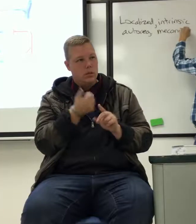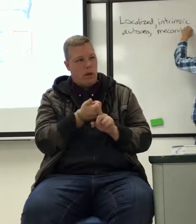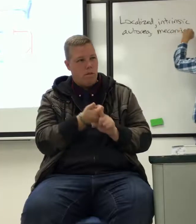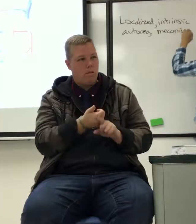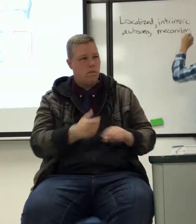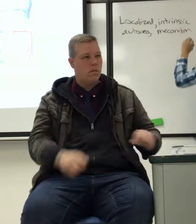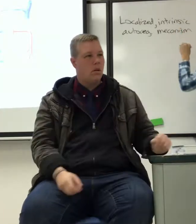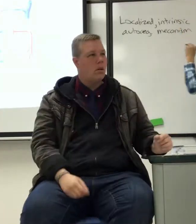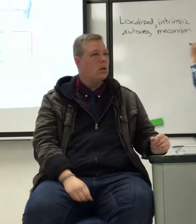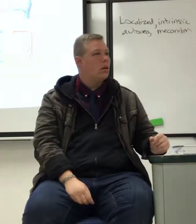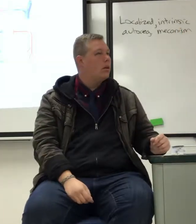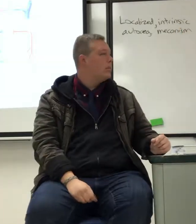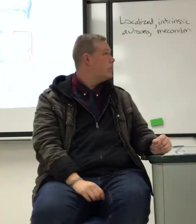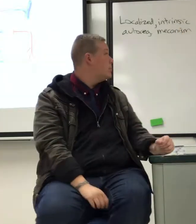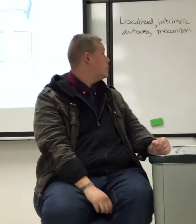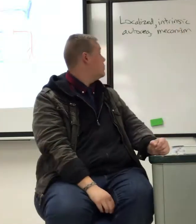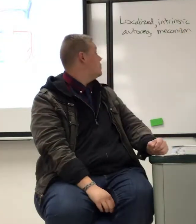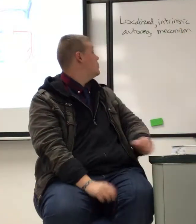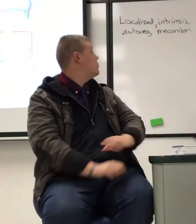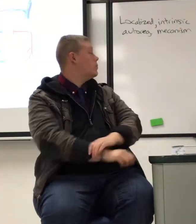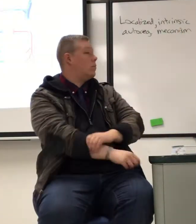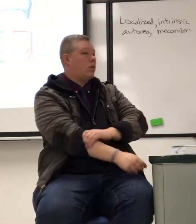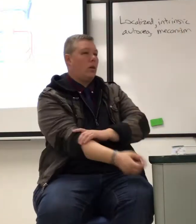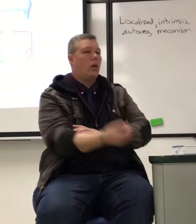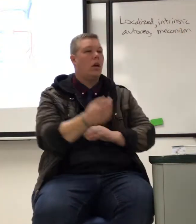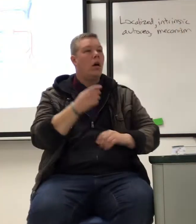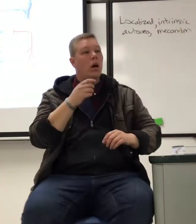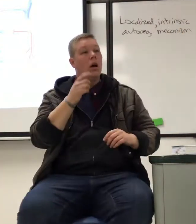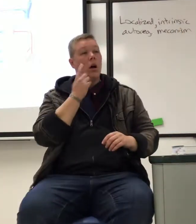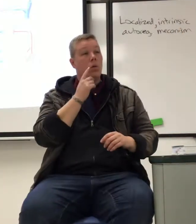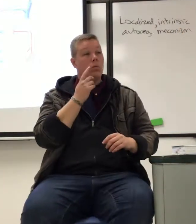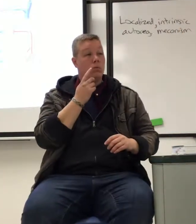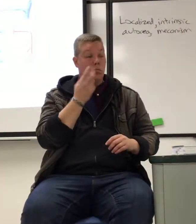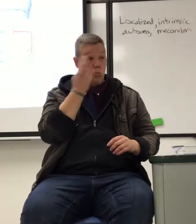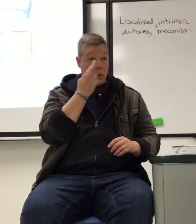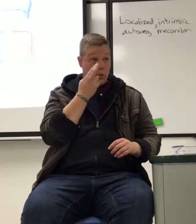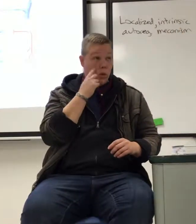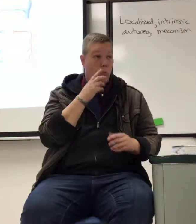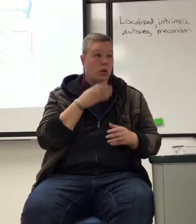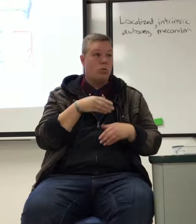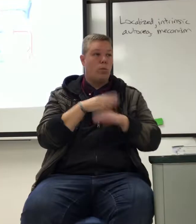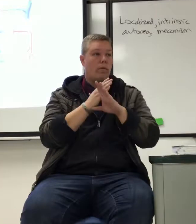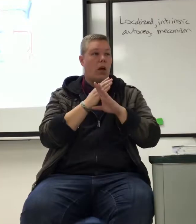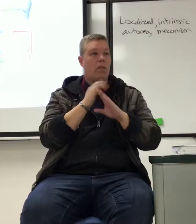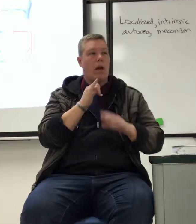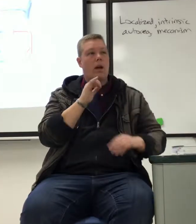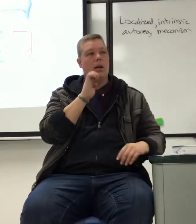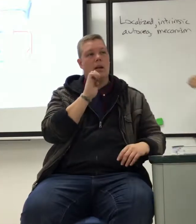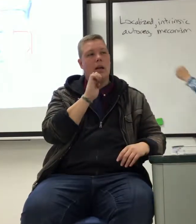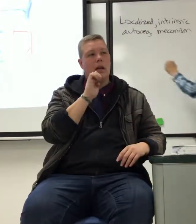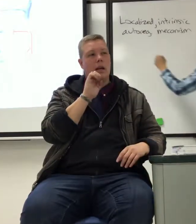Yeah, the basic idea here is you want to prevent ischemia. You want to prevent hypoxia.